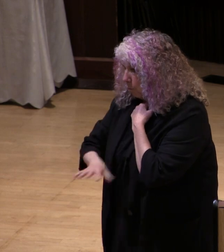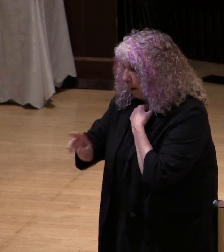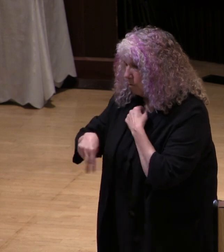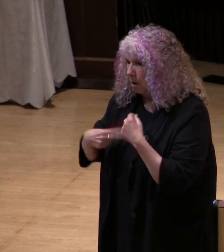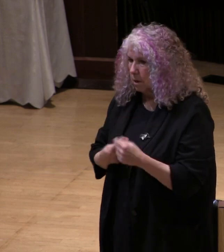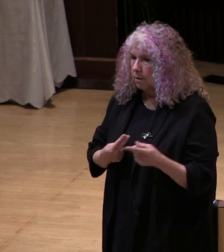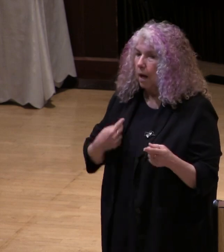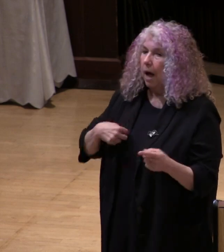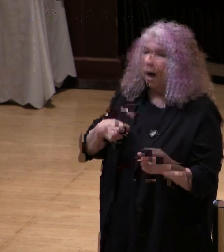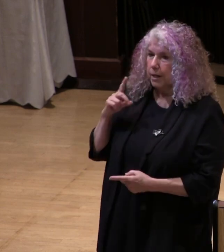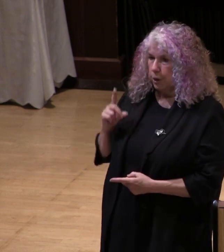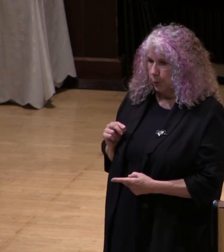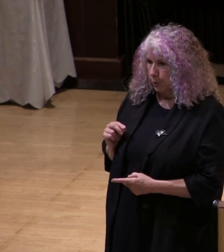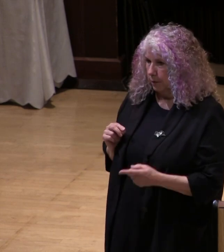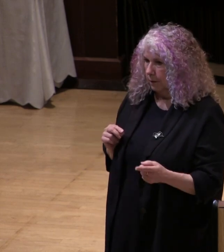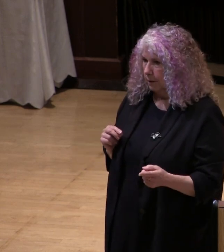us.